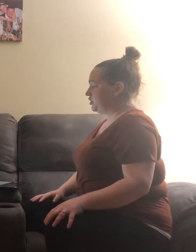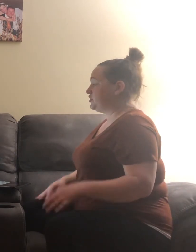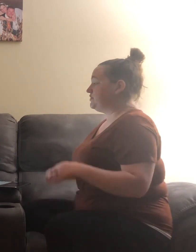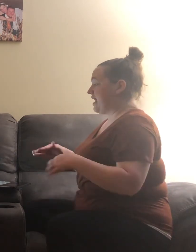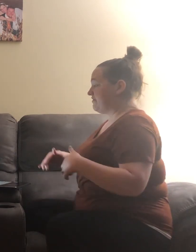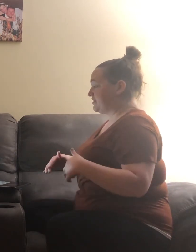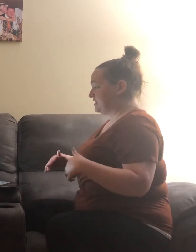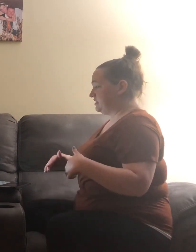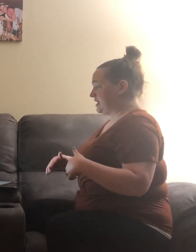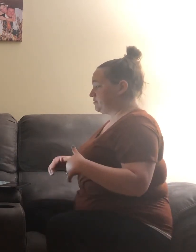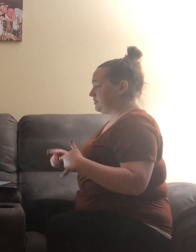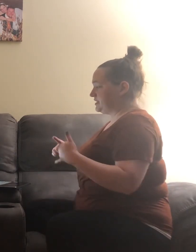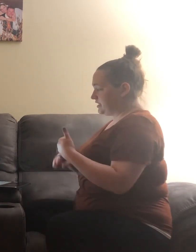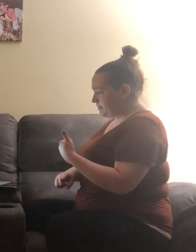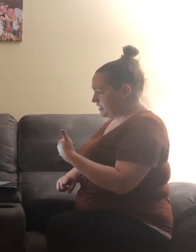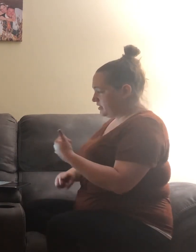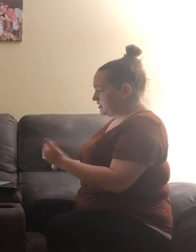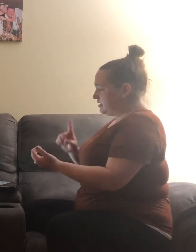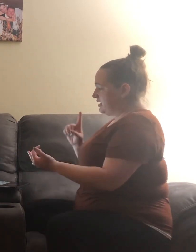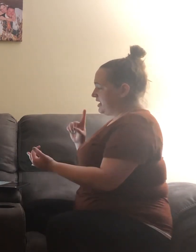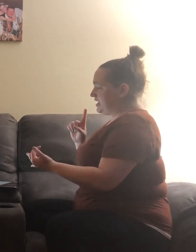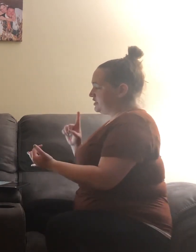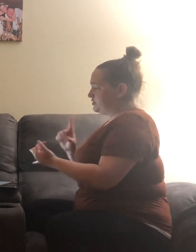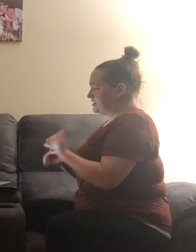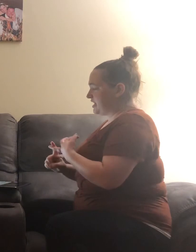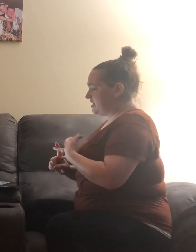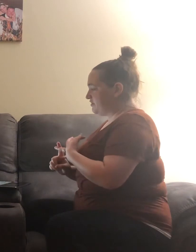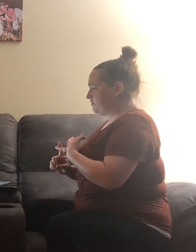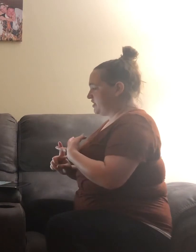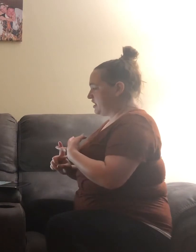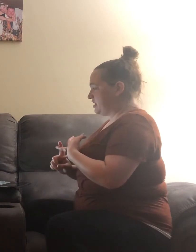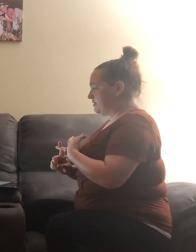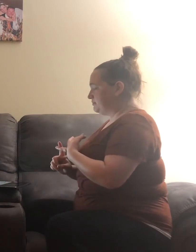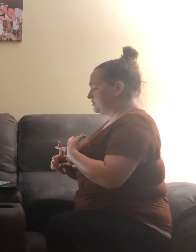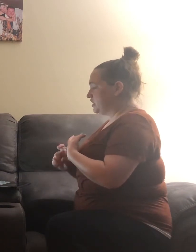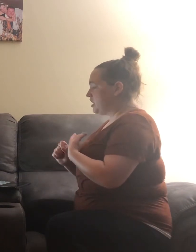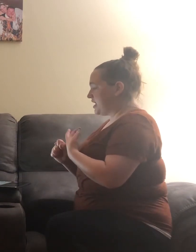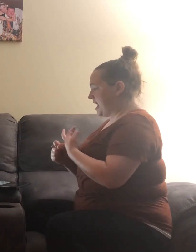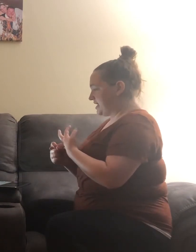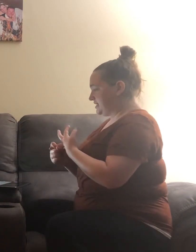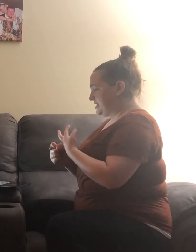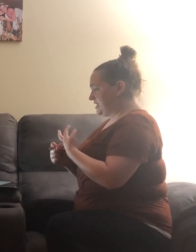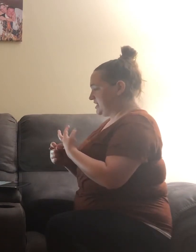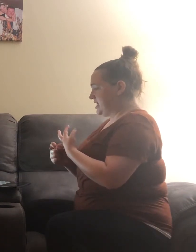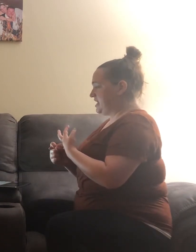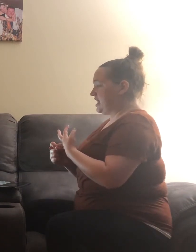do that every single day. So we're going to take the pill and do this kind of long-acting